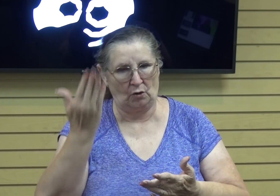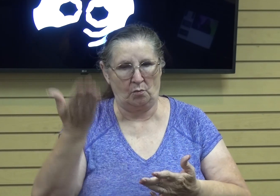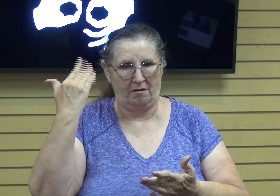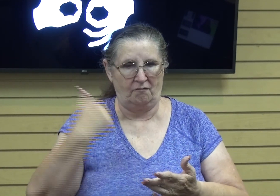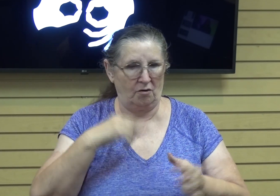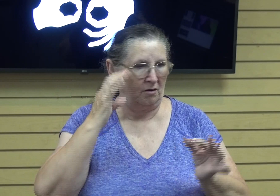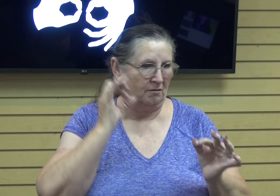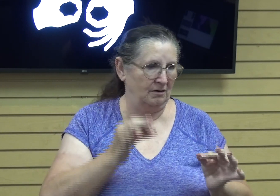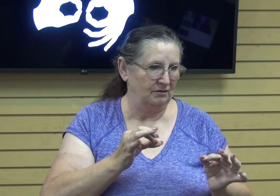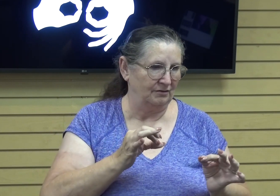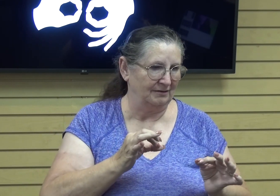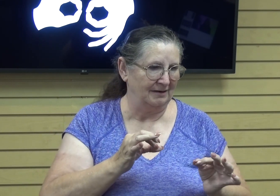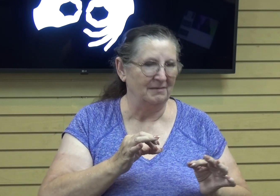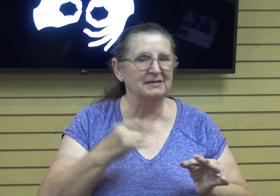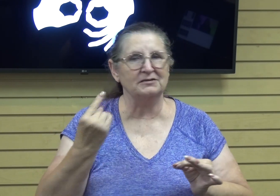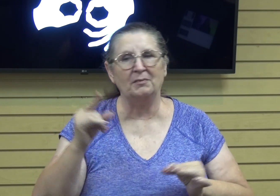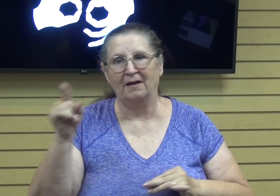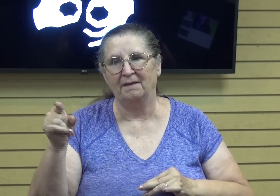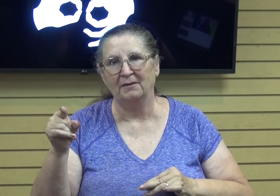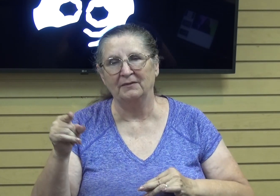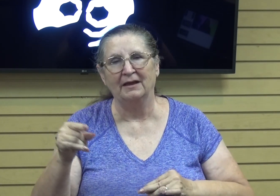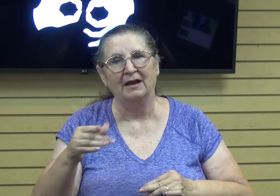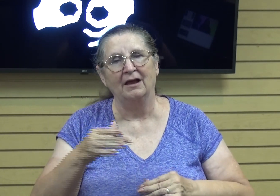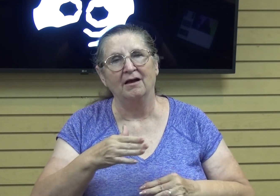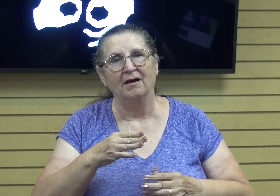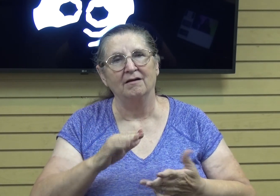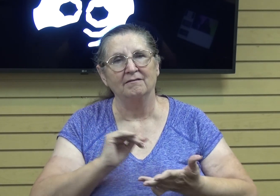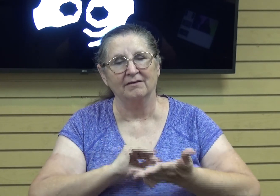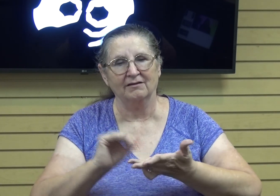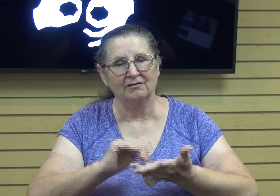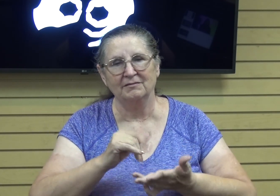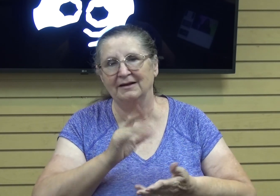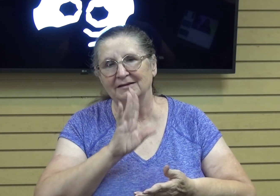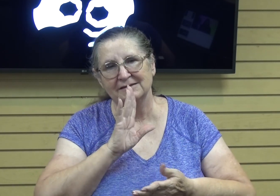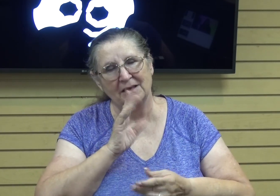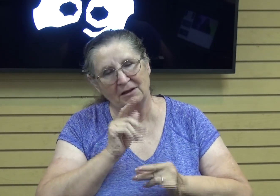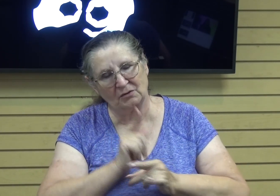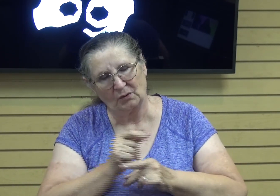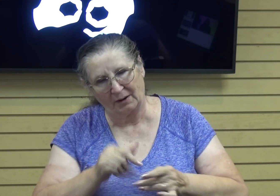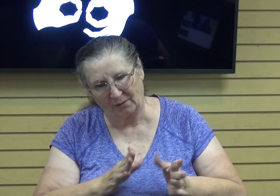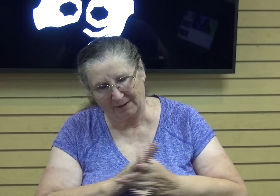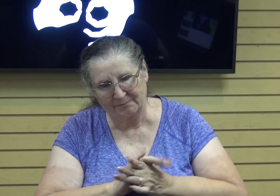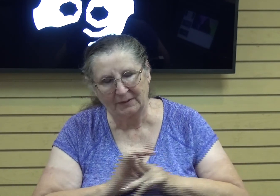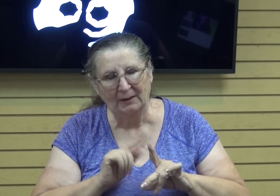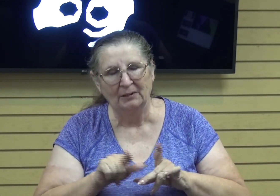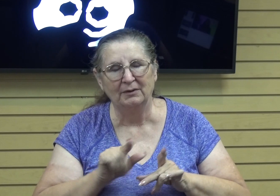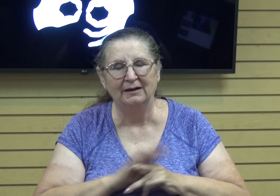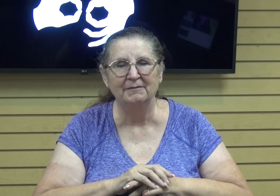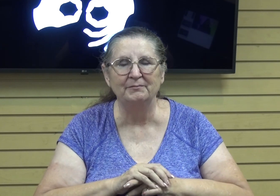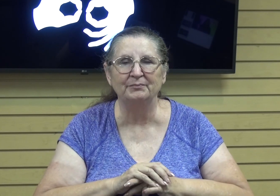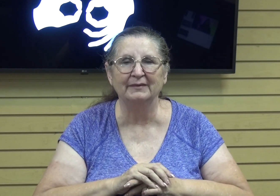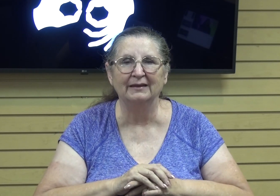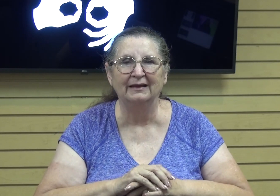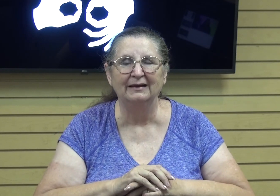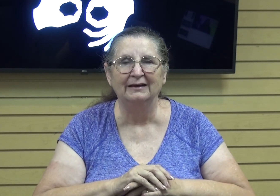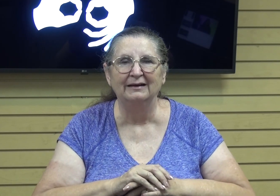about them. So forgive me if I'm not just saying it the right way. But it's just that